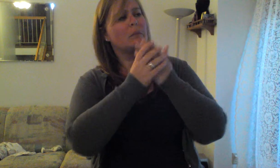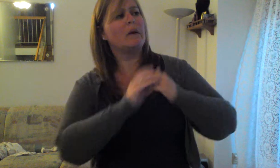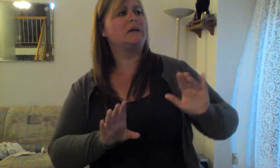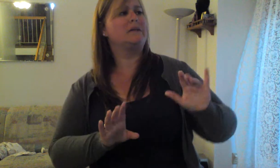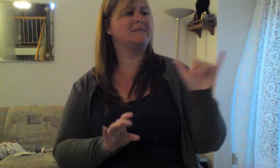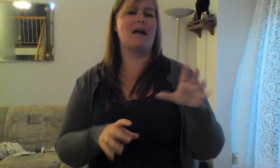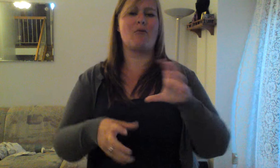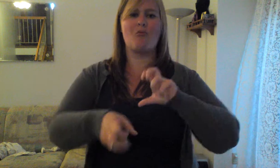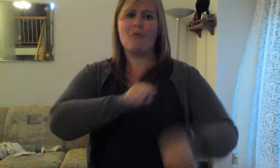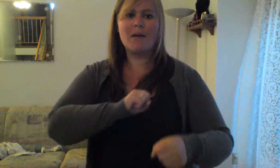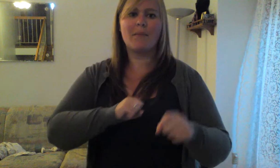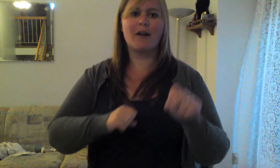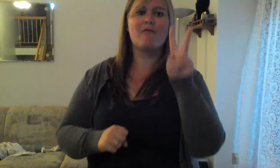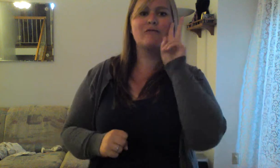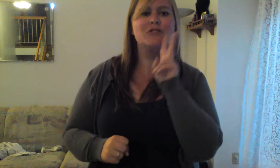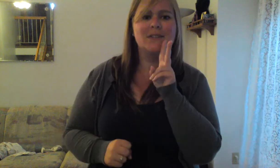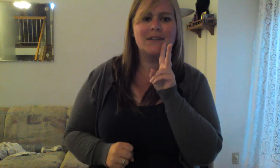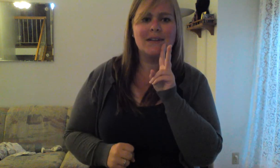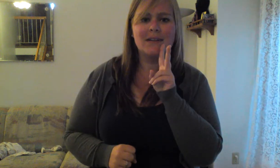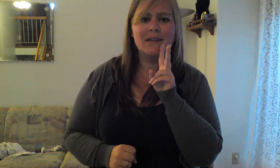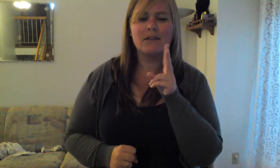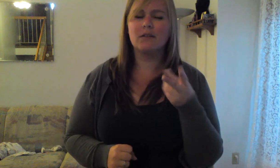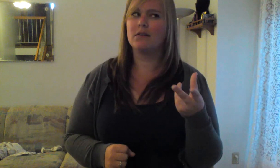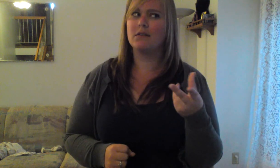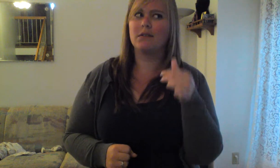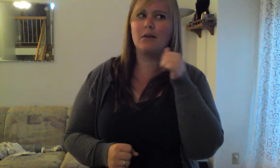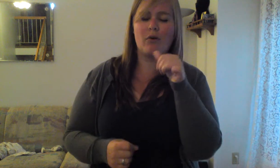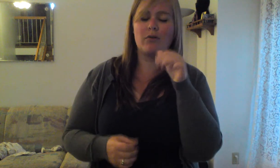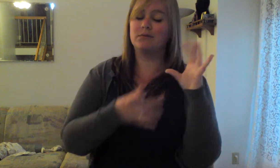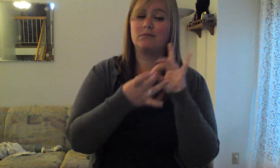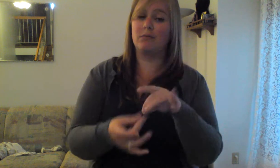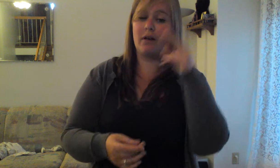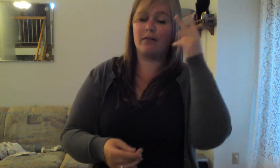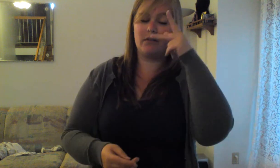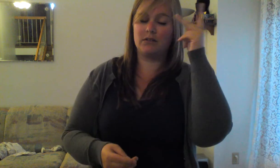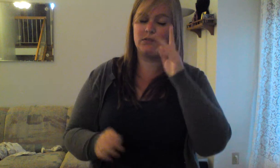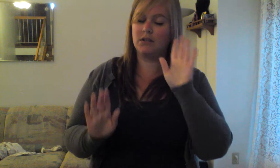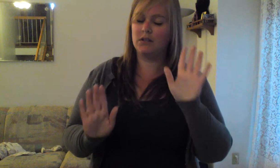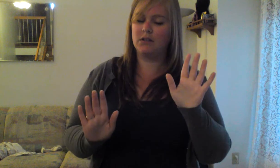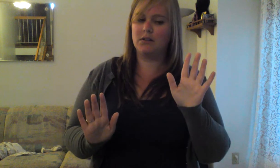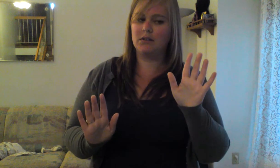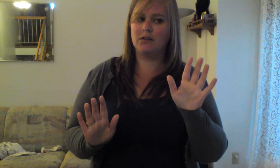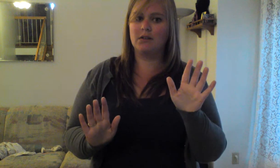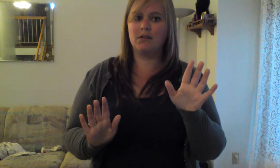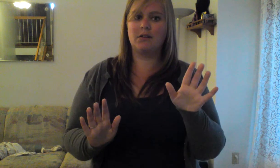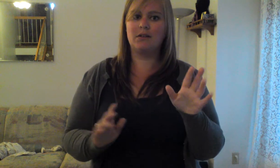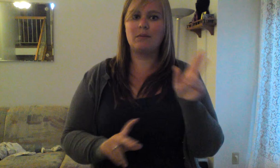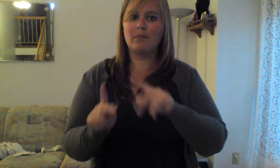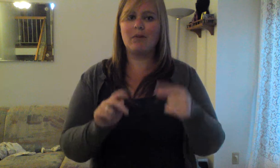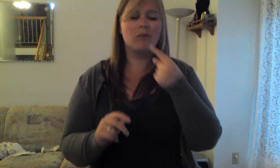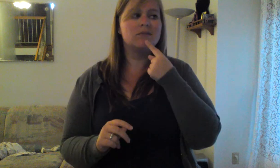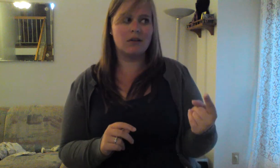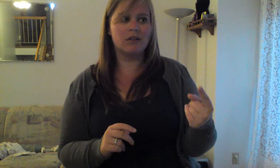Okay ladies, now if you're one of those who subscribe to that philosophy, listen. What these people are telling you is that even if you're about to get raped,